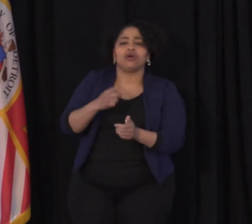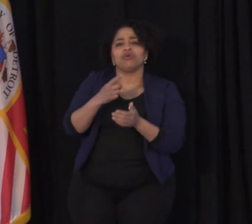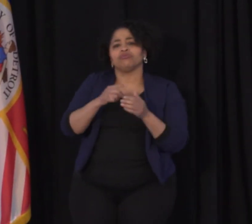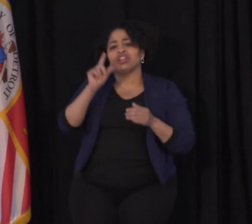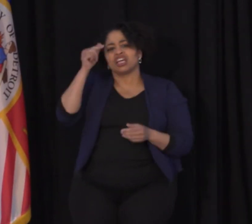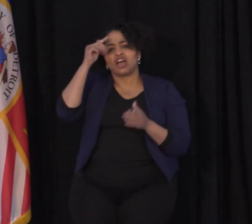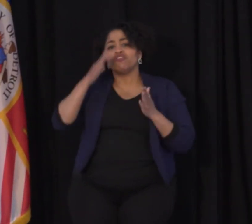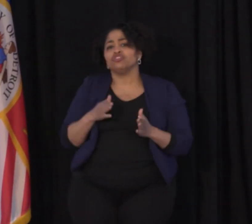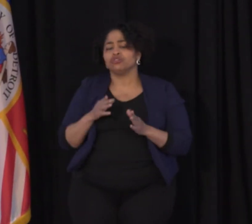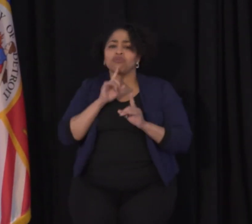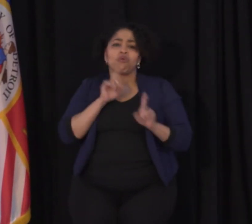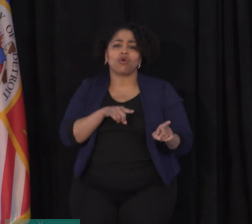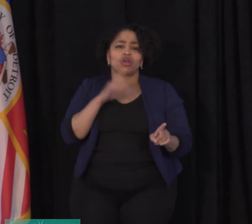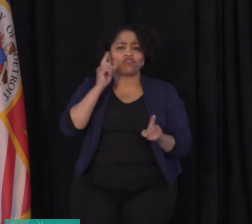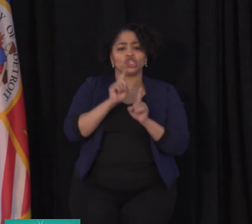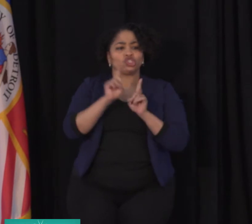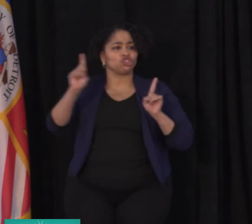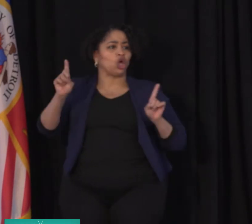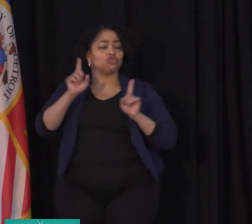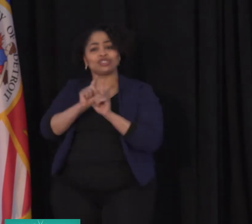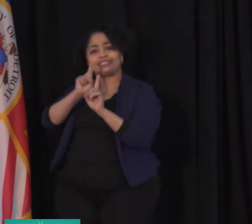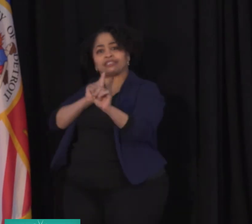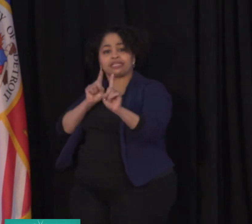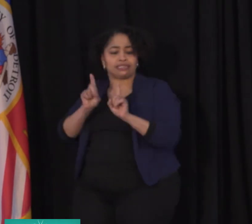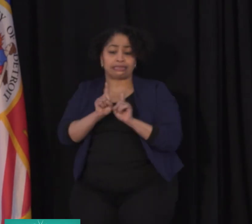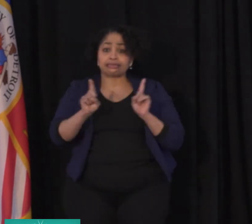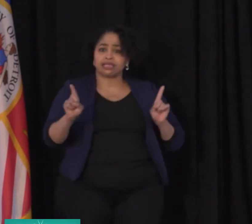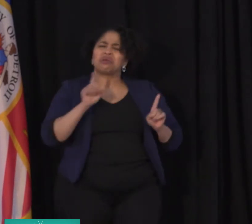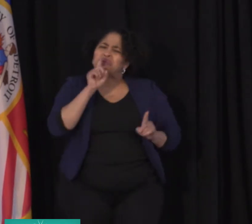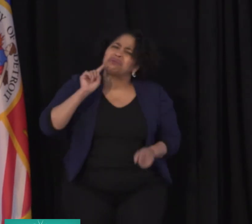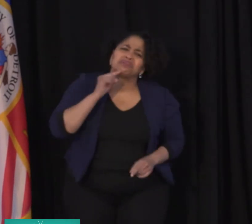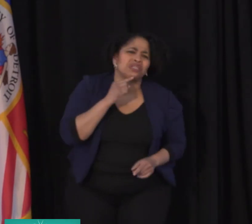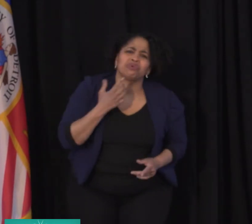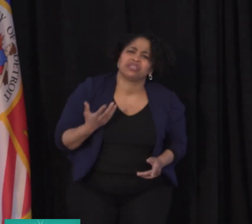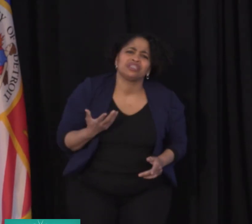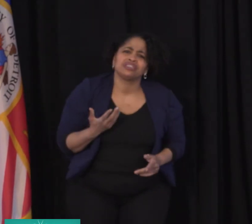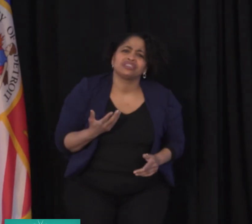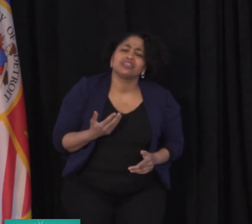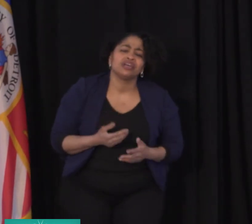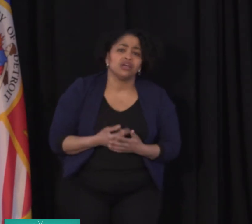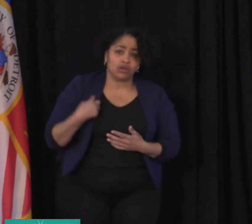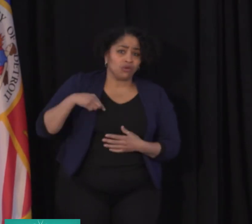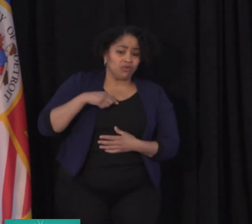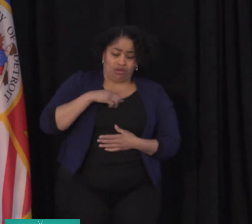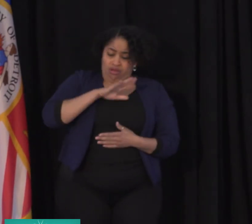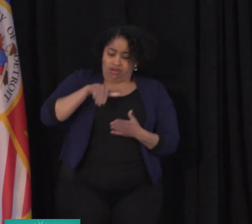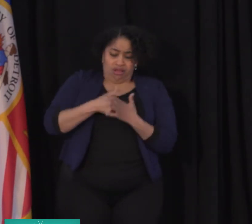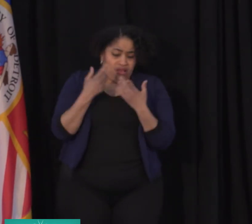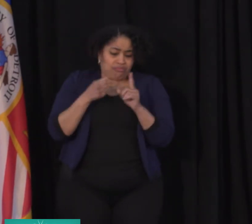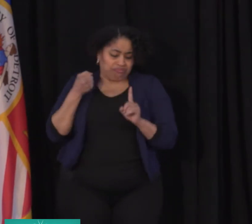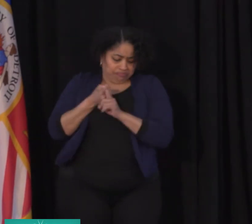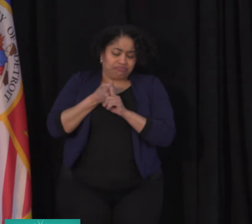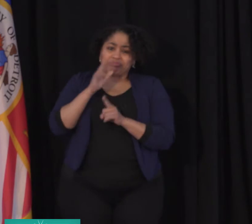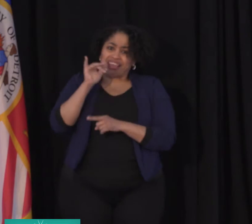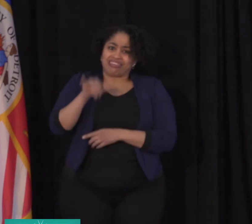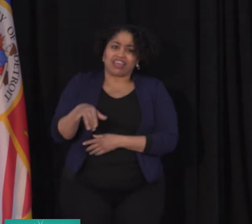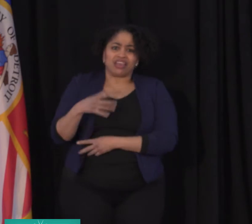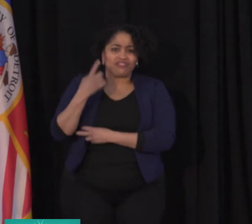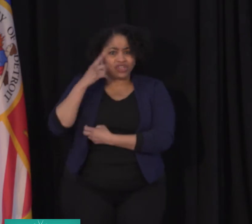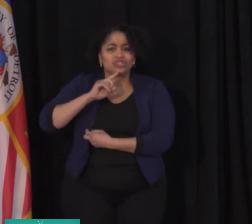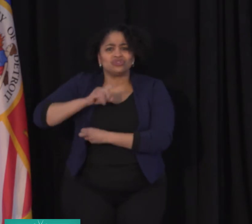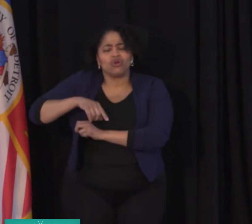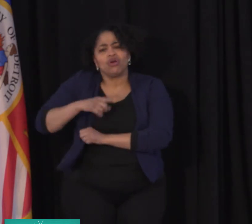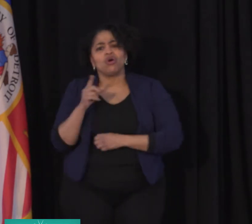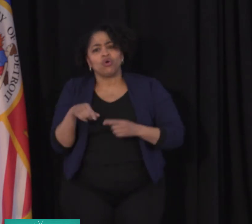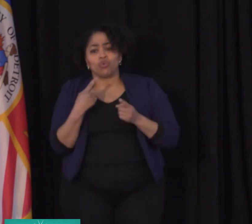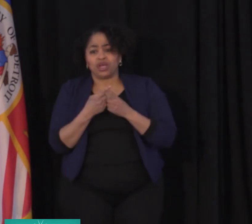ordinance on social distancing. This is a very serious issue. We're all impacted by it. Certainly, when it